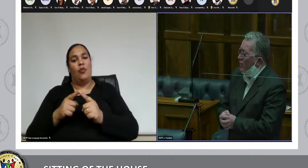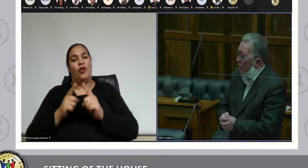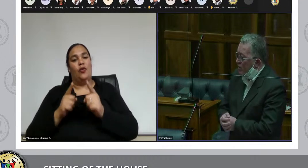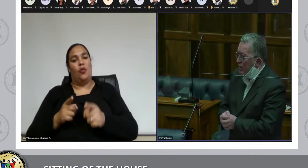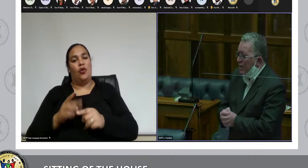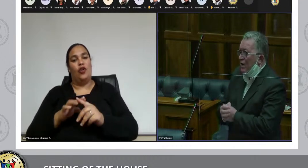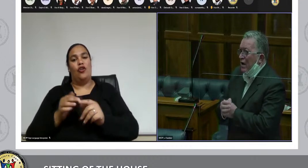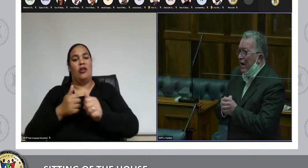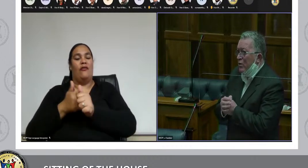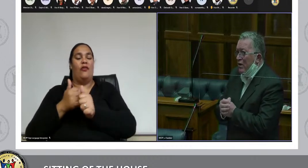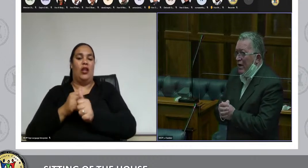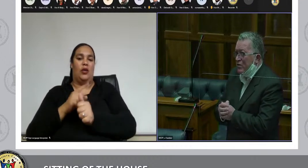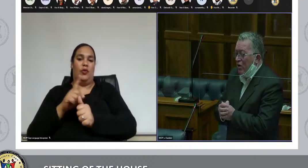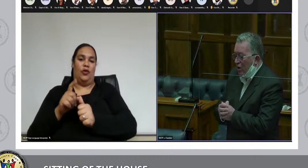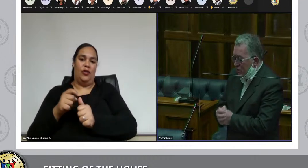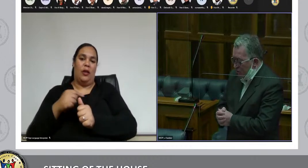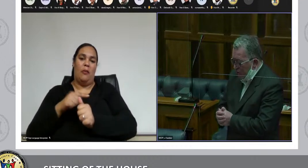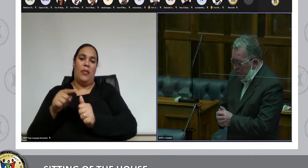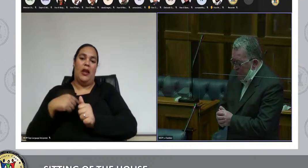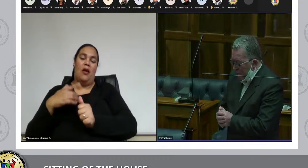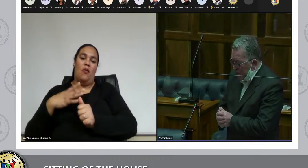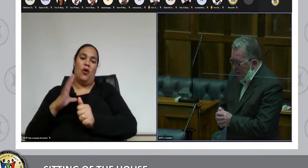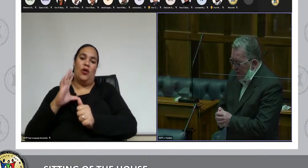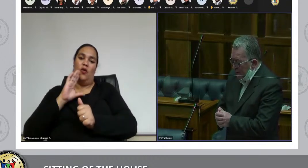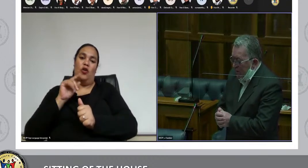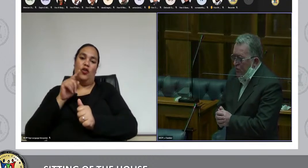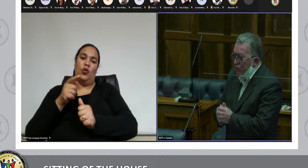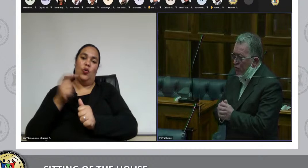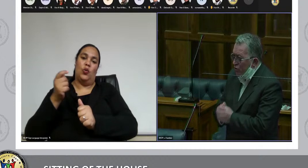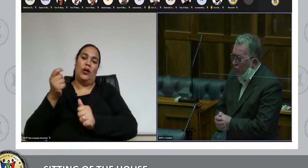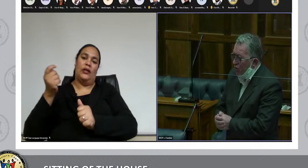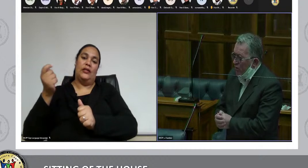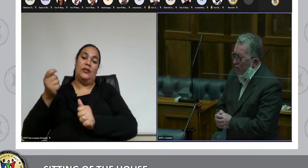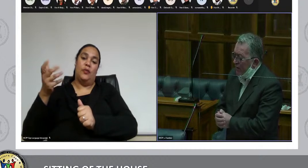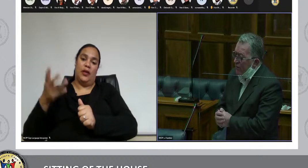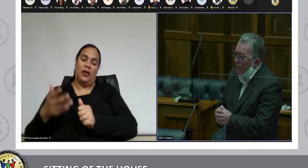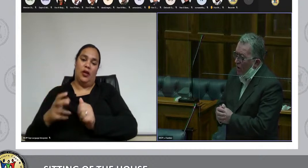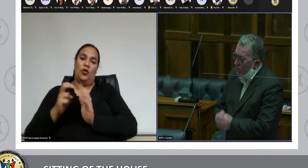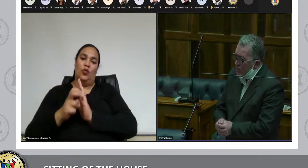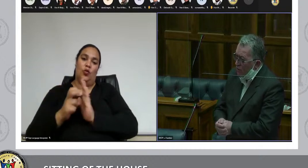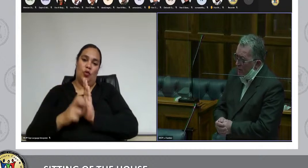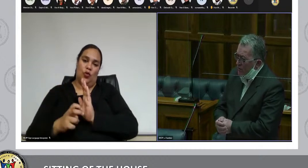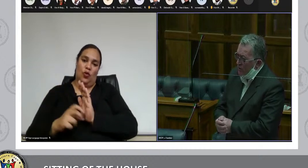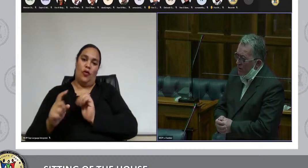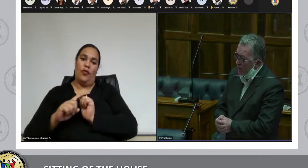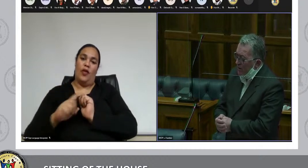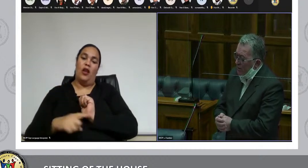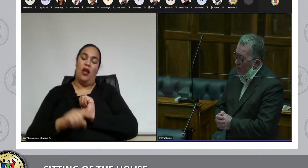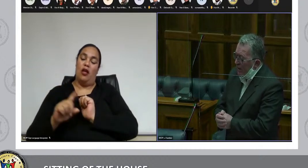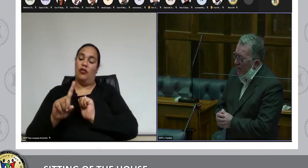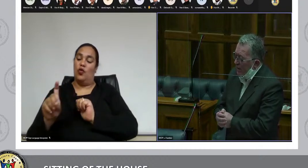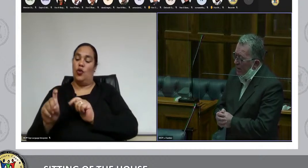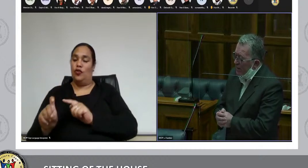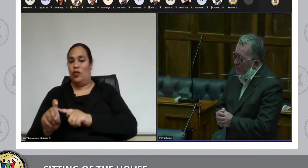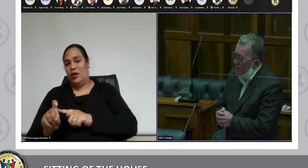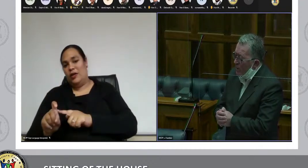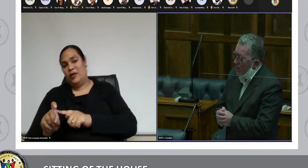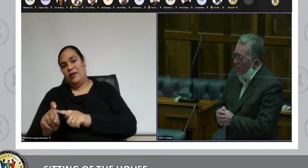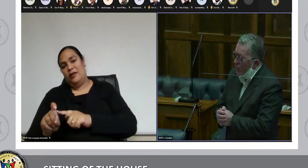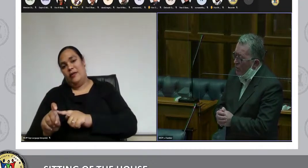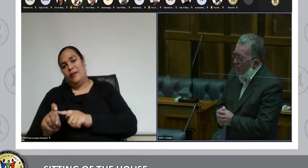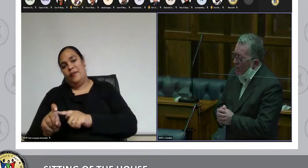wasn't a follow-up question. I would like to ask you as Speaker to rule that the last question